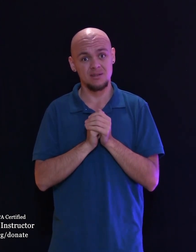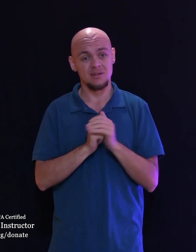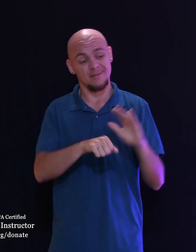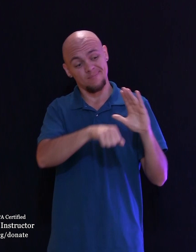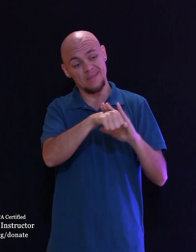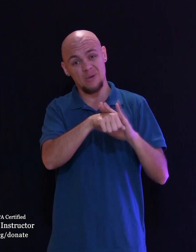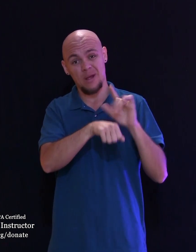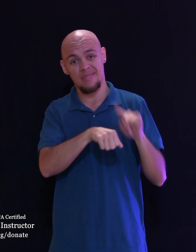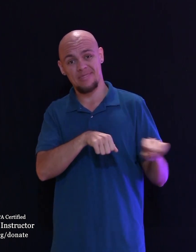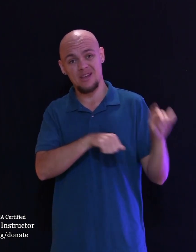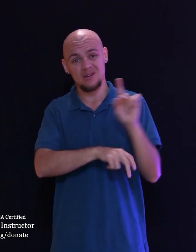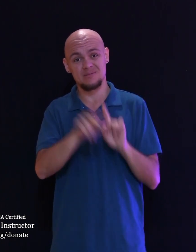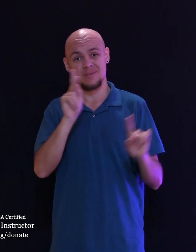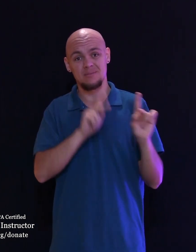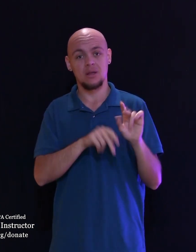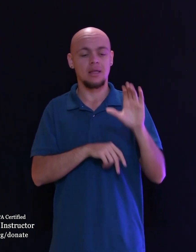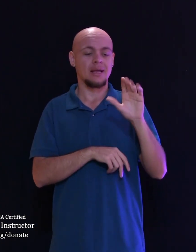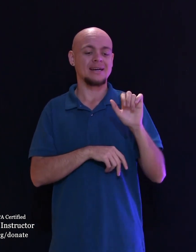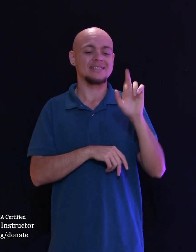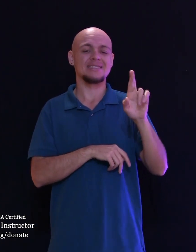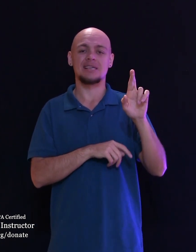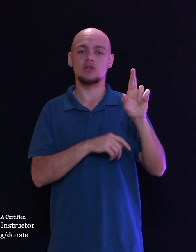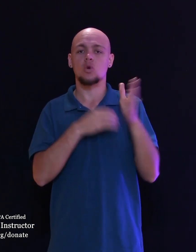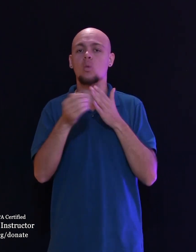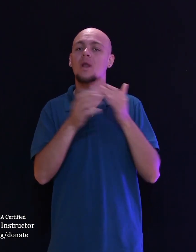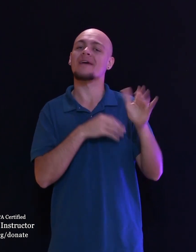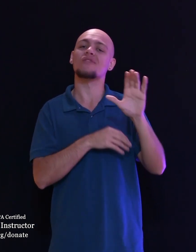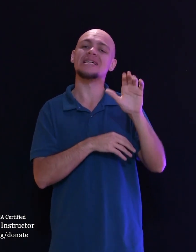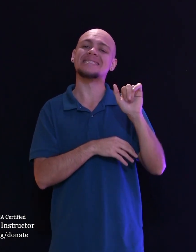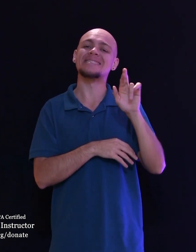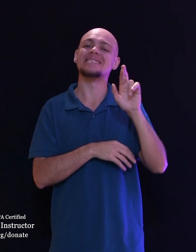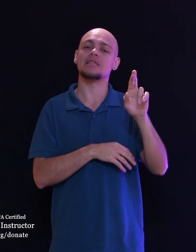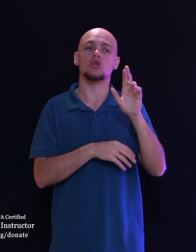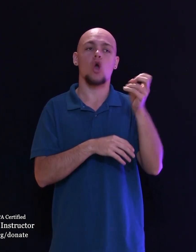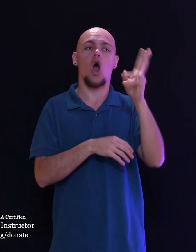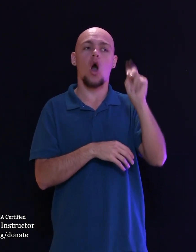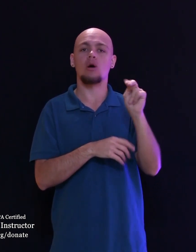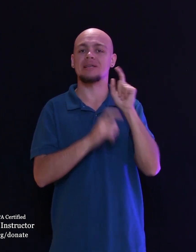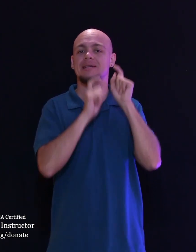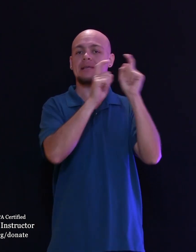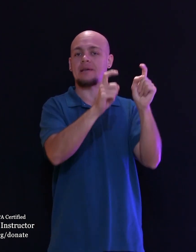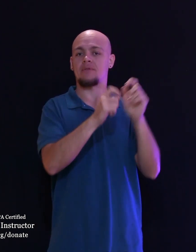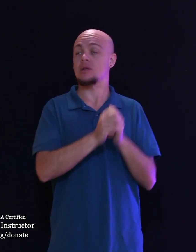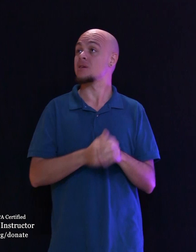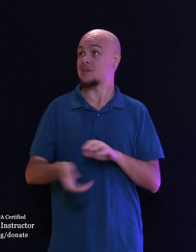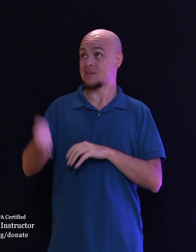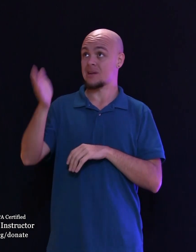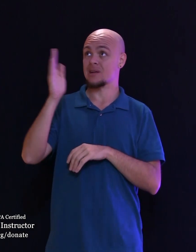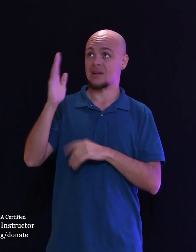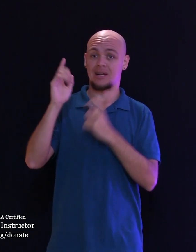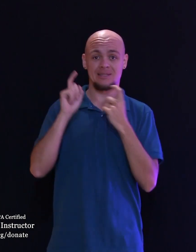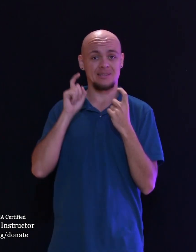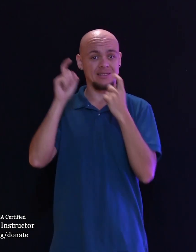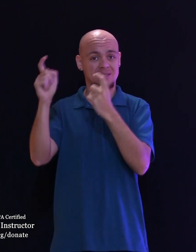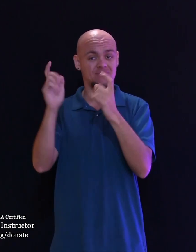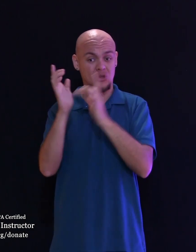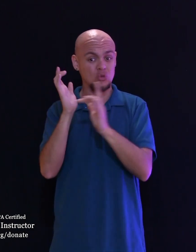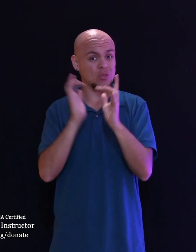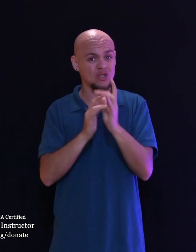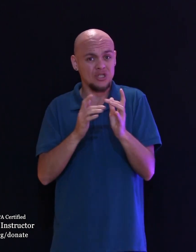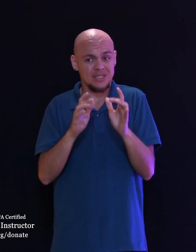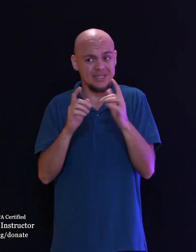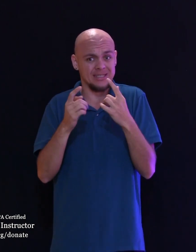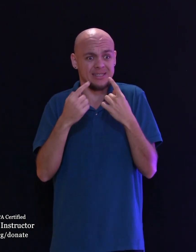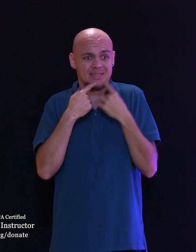Beware of those people. Render unto Caesar's what is Caesar's. Render unto God what is God's. That's what